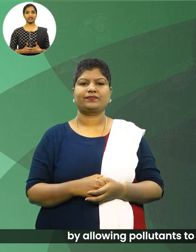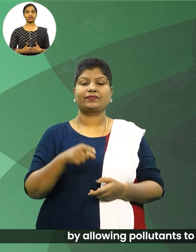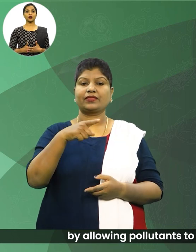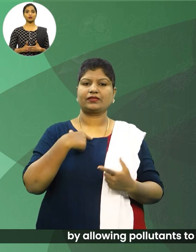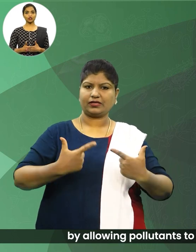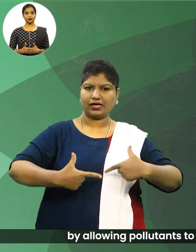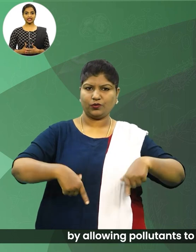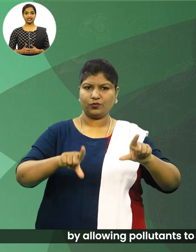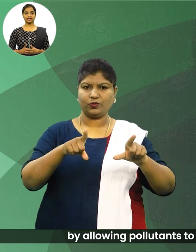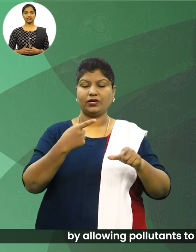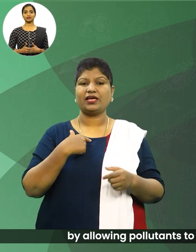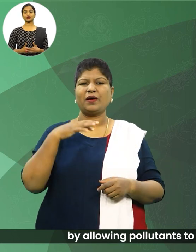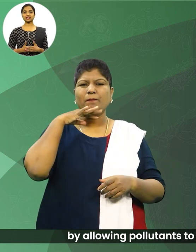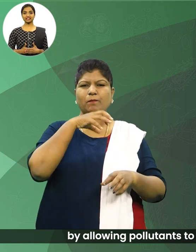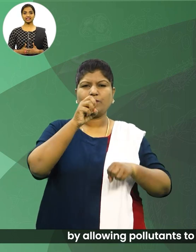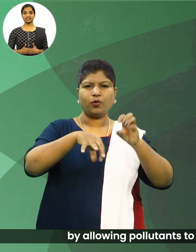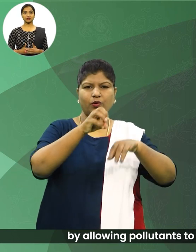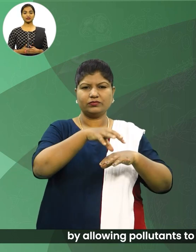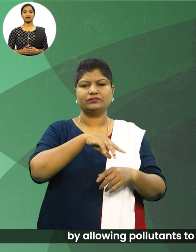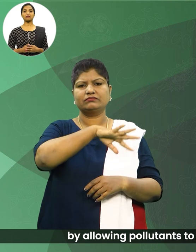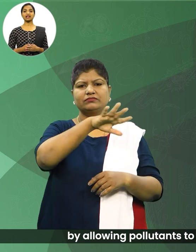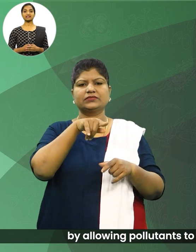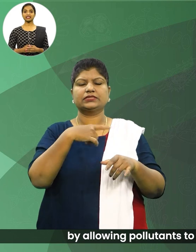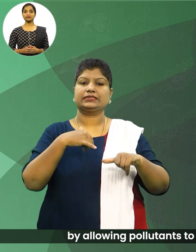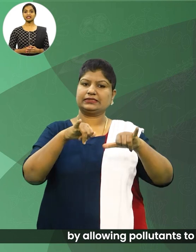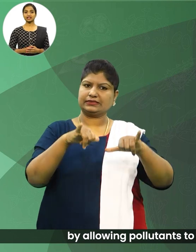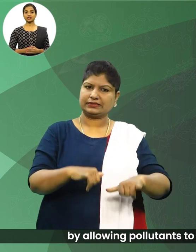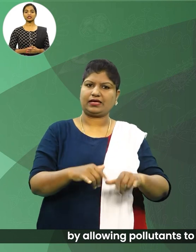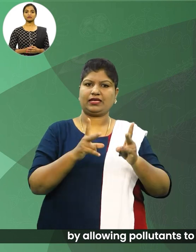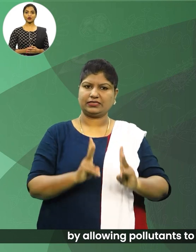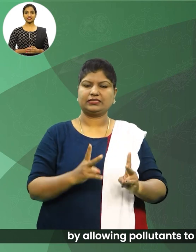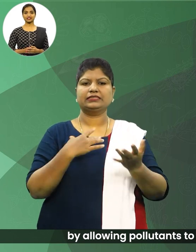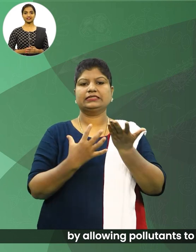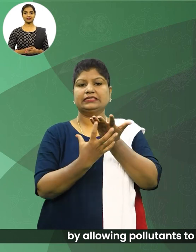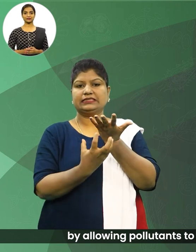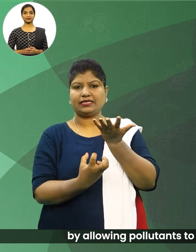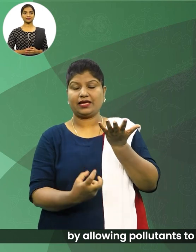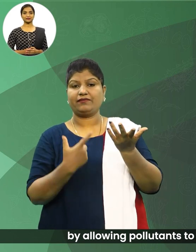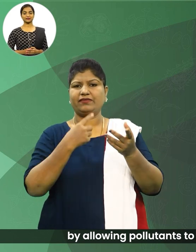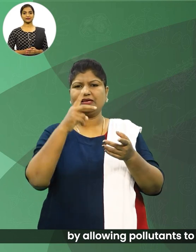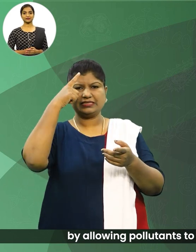allowing pollutants to settle down by sedimentation process.